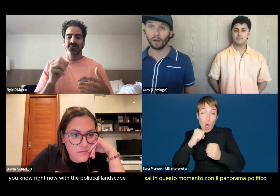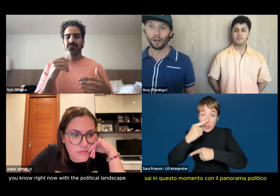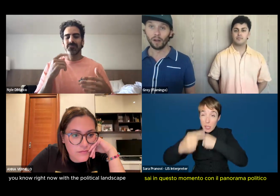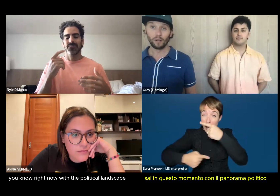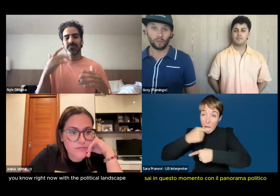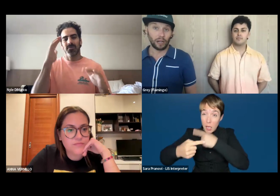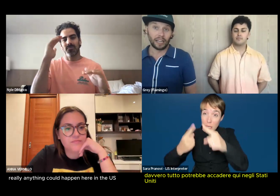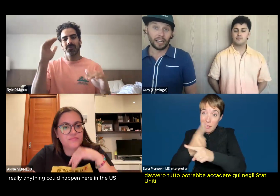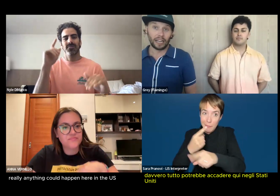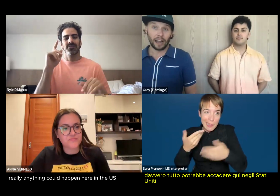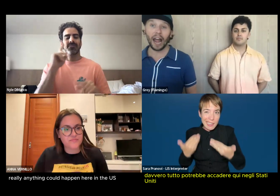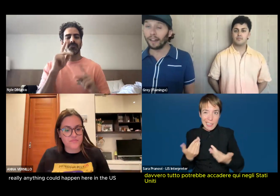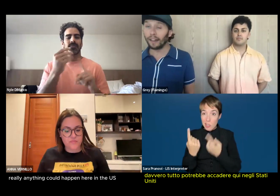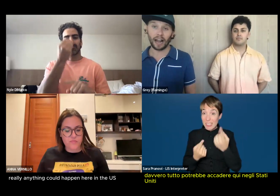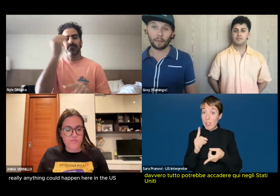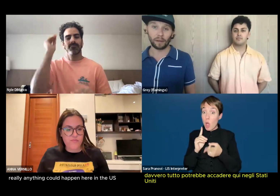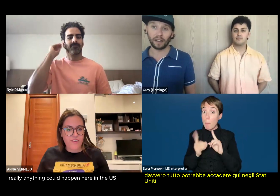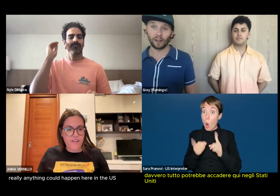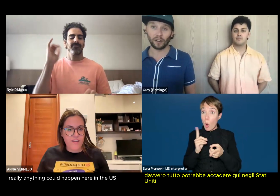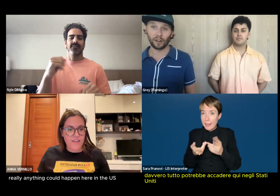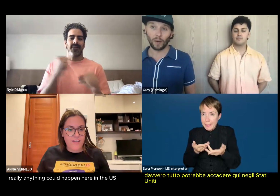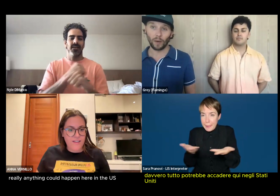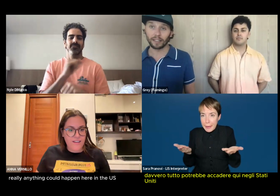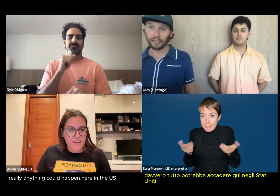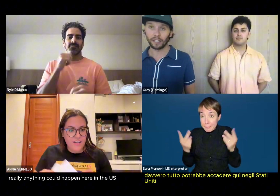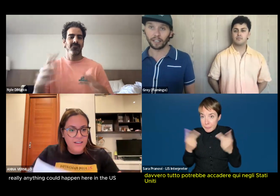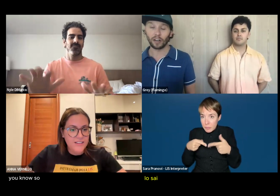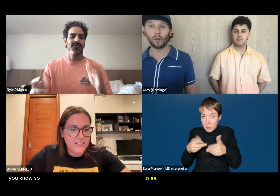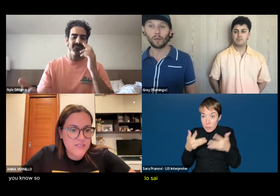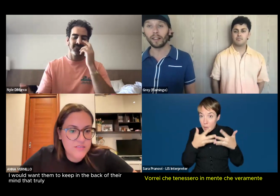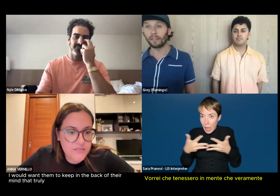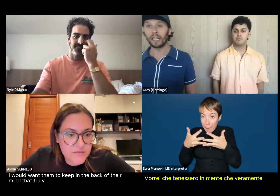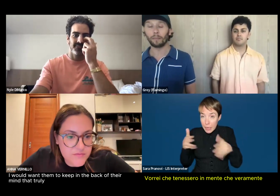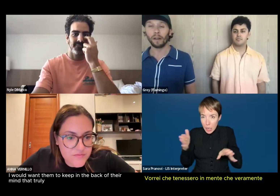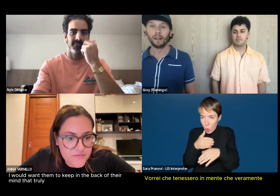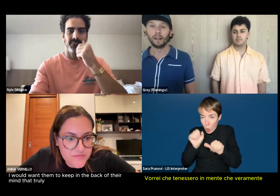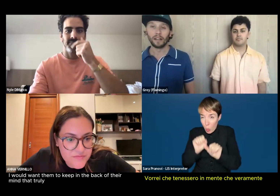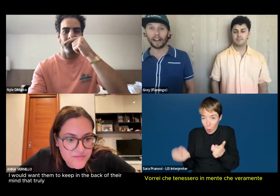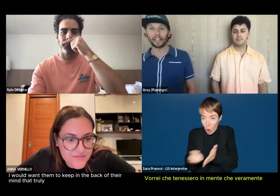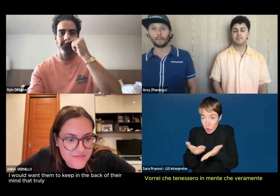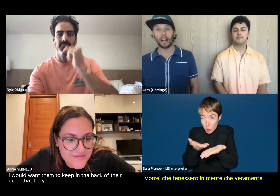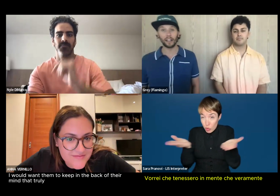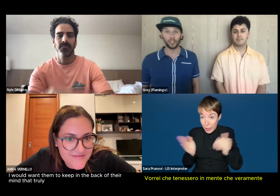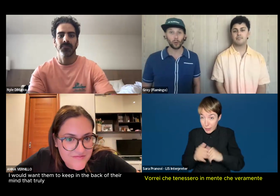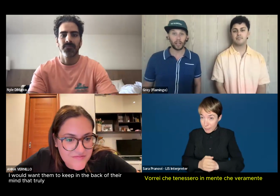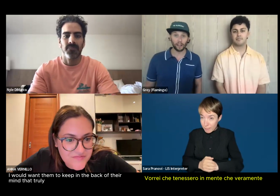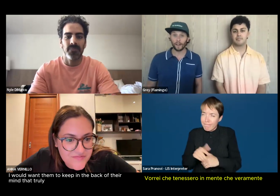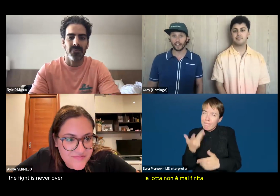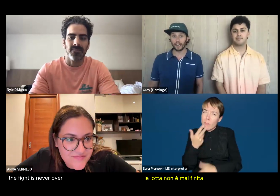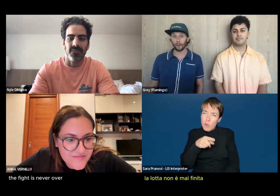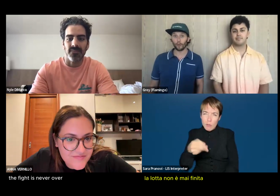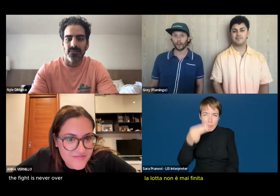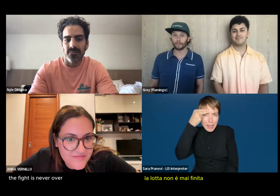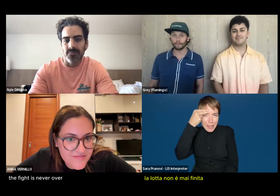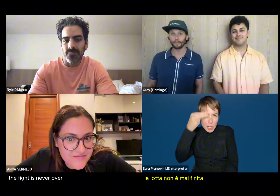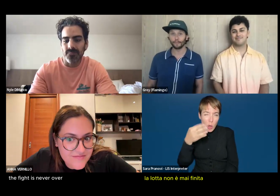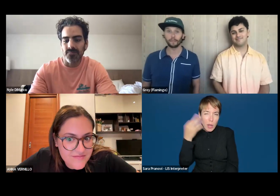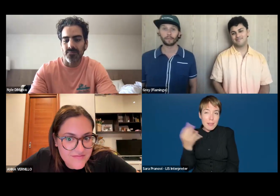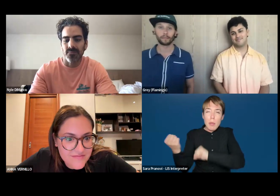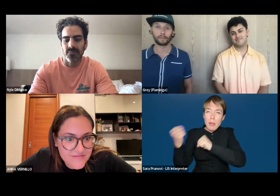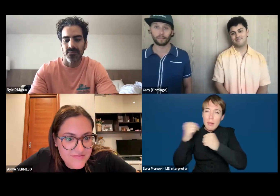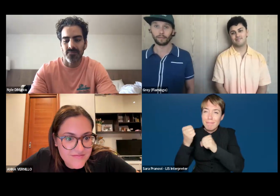political landscape, really anything could happen here in the US, you know, so I would want them to keep in the back of their mind that truly the fight is never